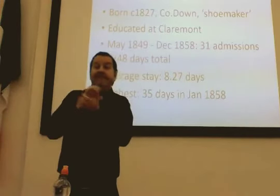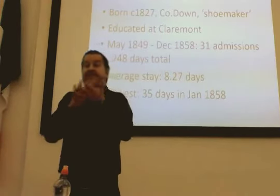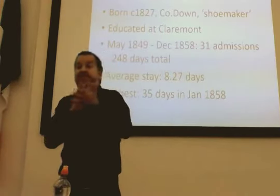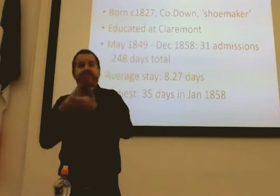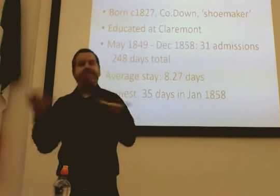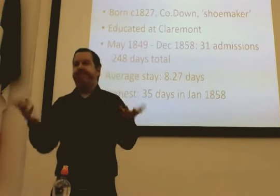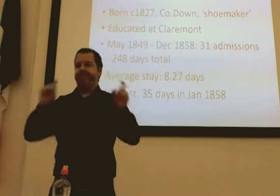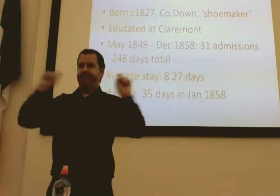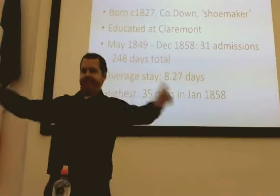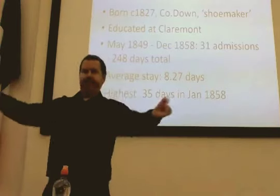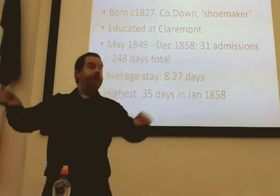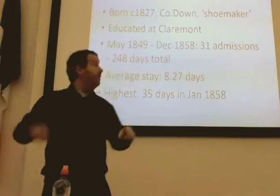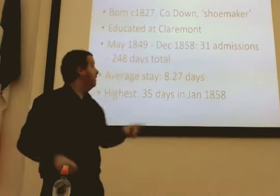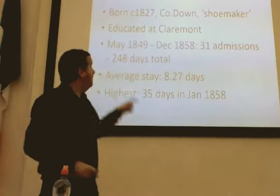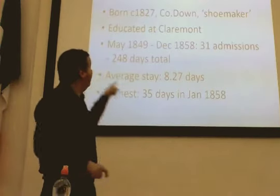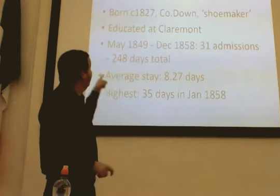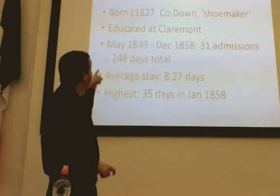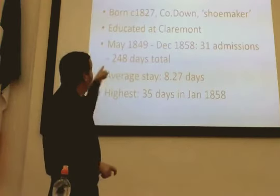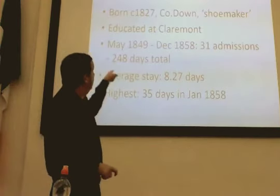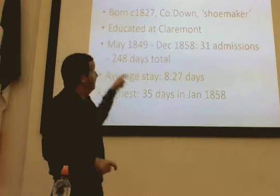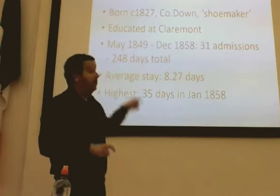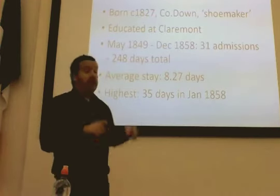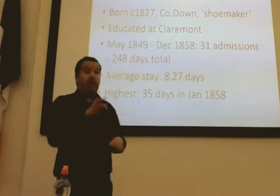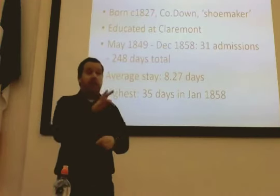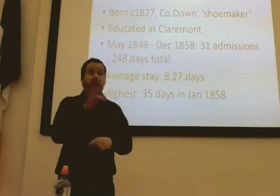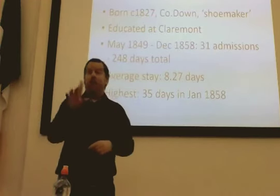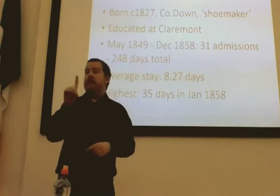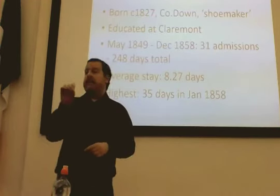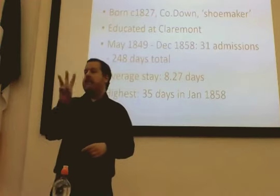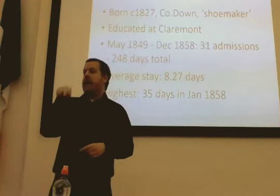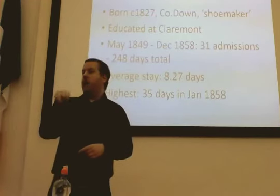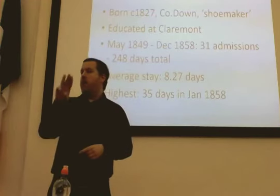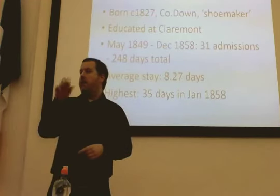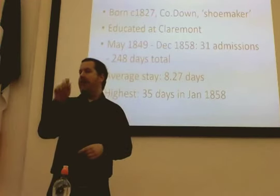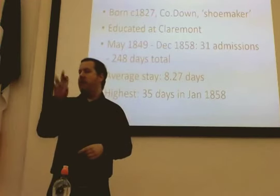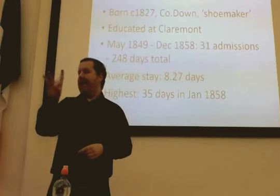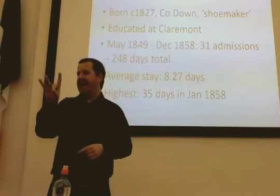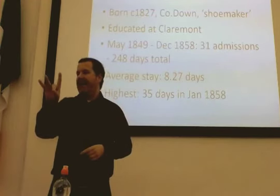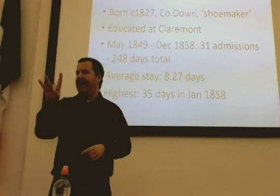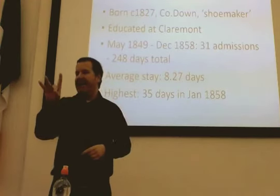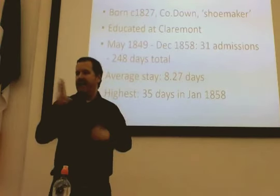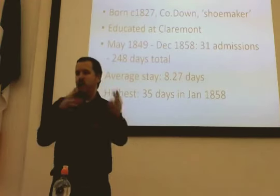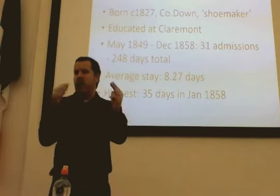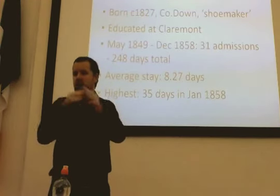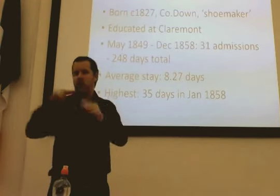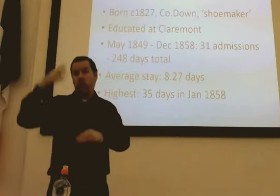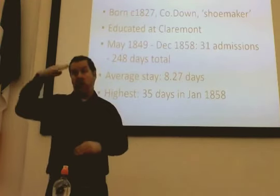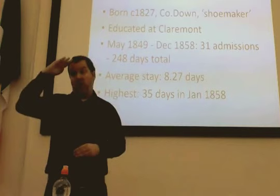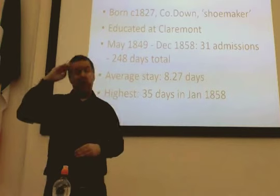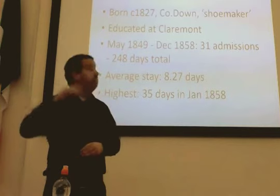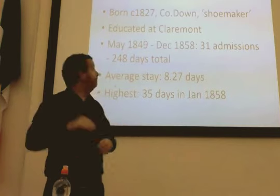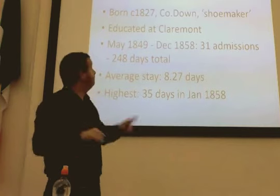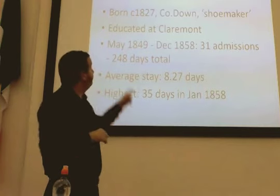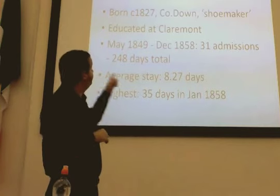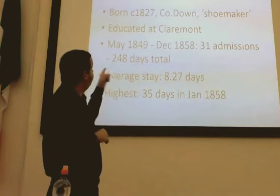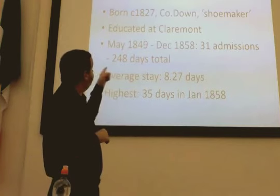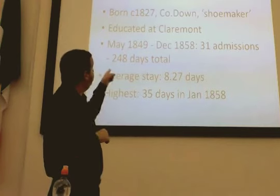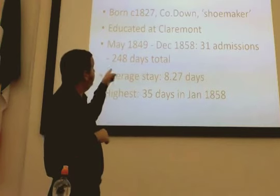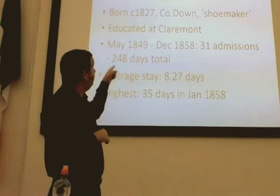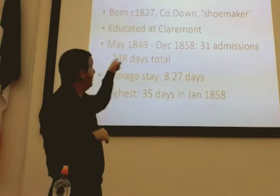Blow and his sister were sent to the workhouse, but then they were segregated based on gender. So they were from Downpatrick, and they